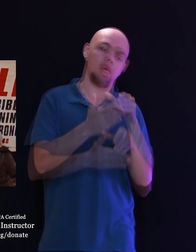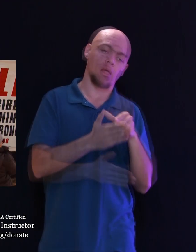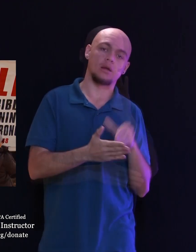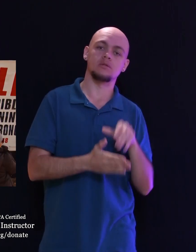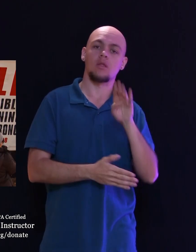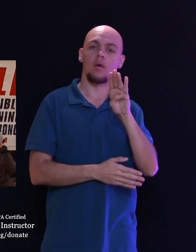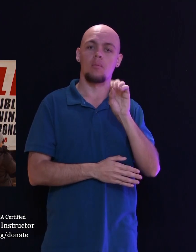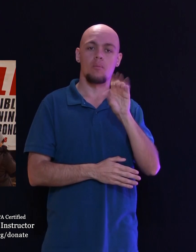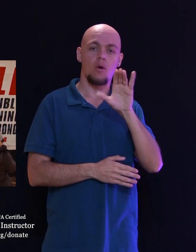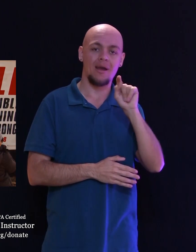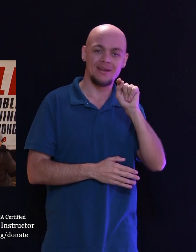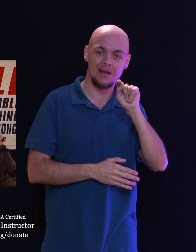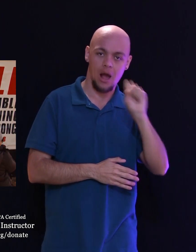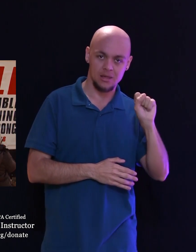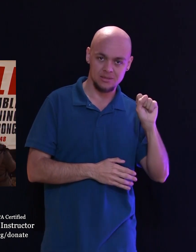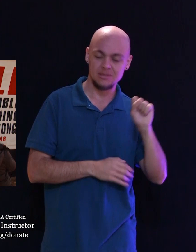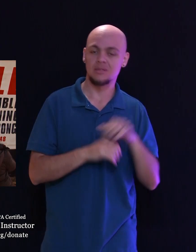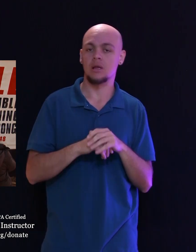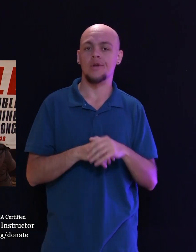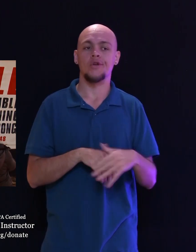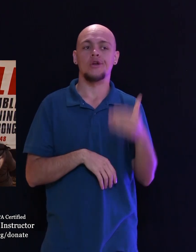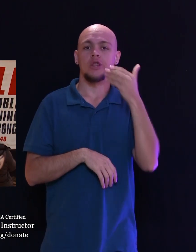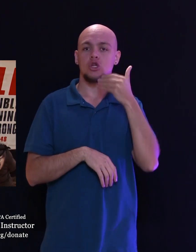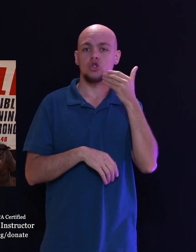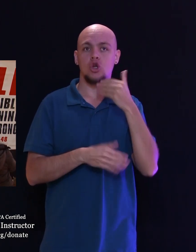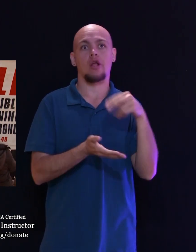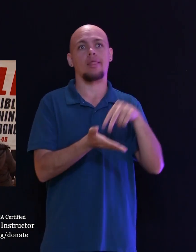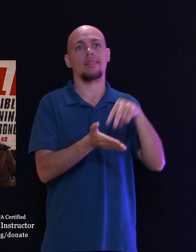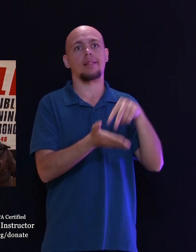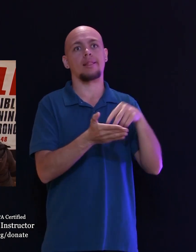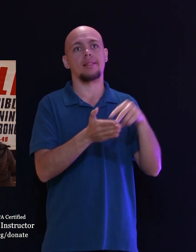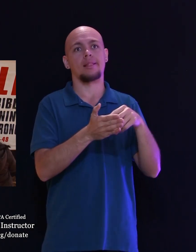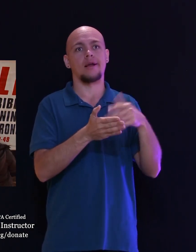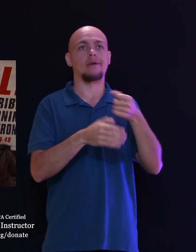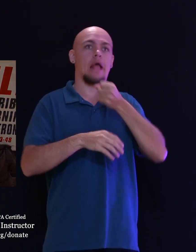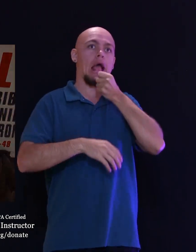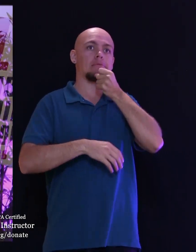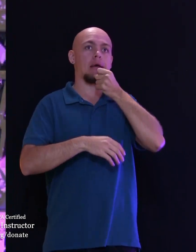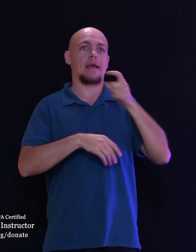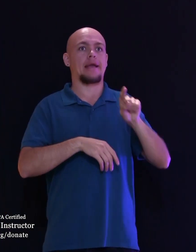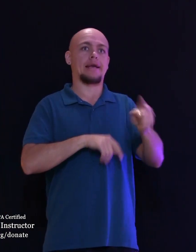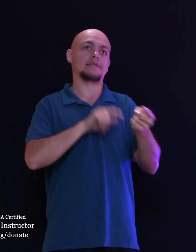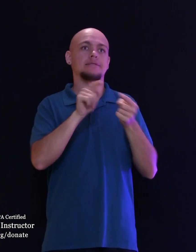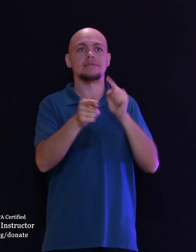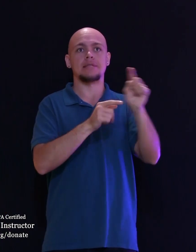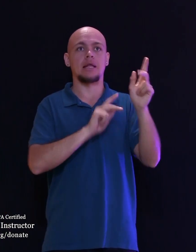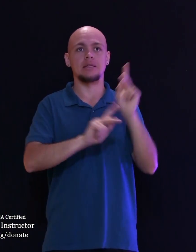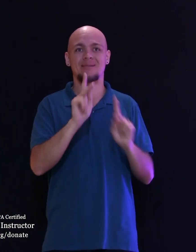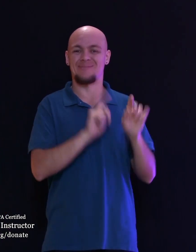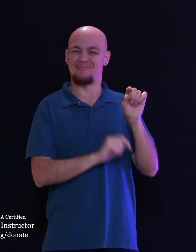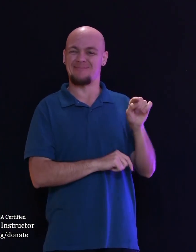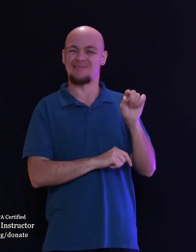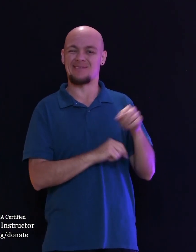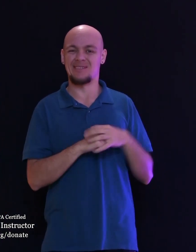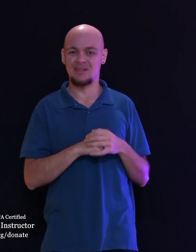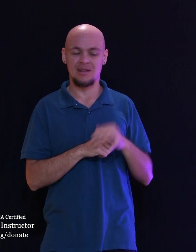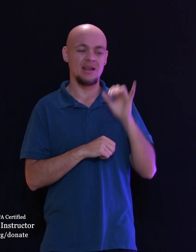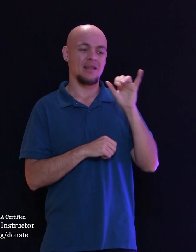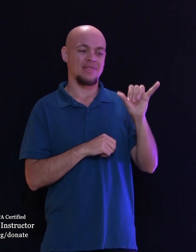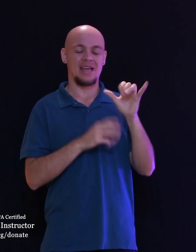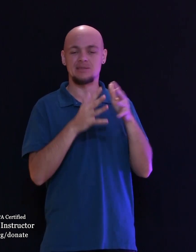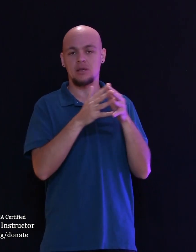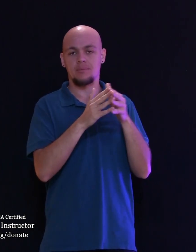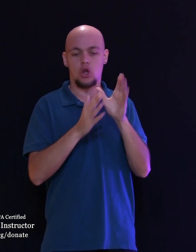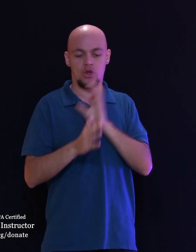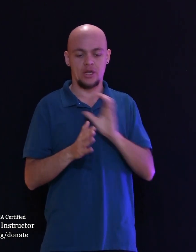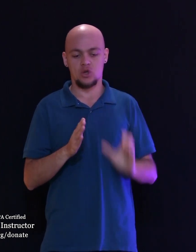by. Deported, pal. I don't know what country you came from. I think you ought to be deported, buddy. That's what we think about American Christianity. Or we think